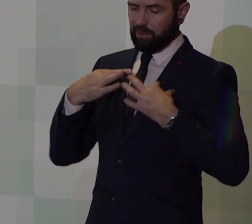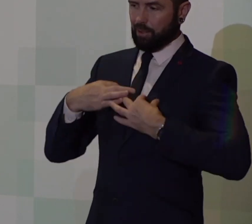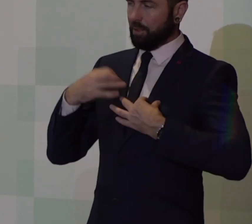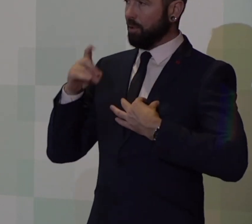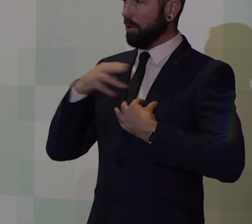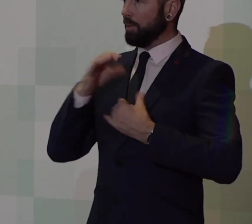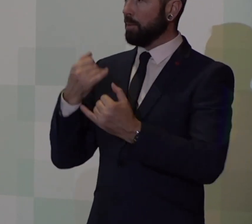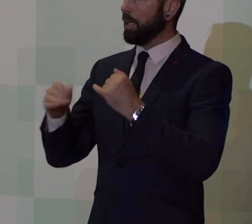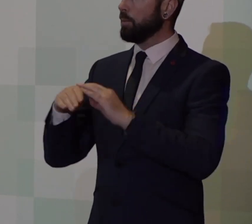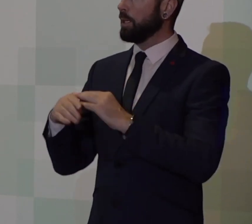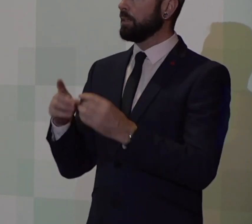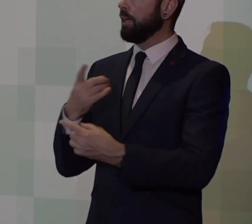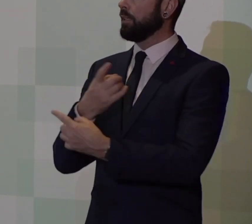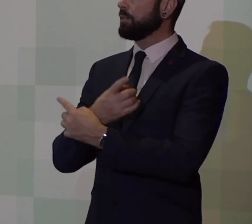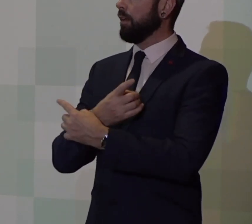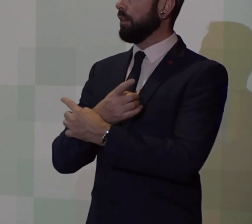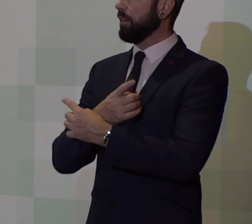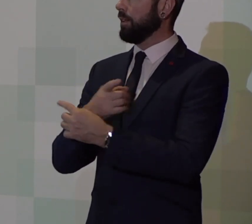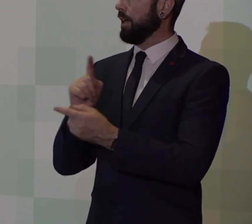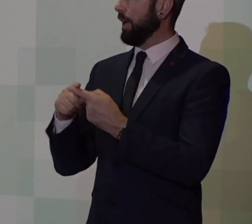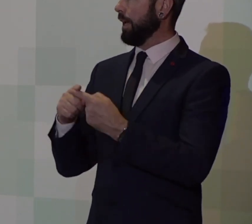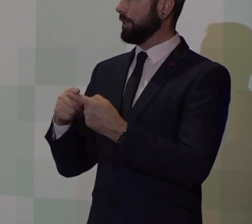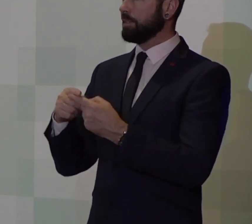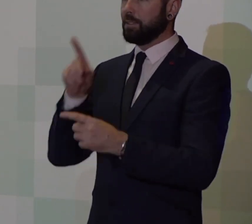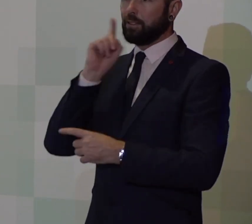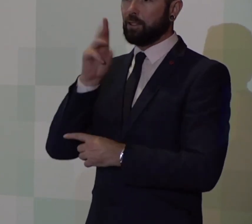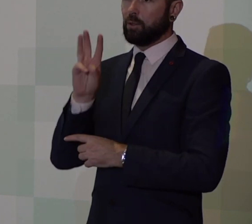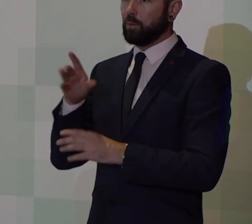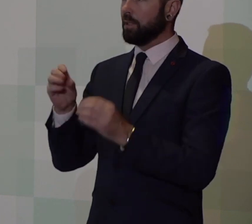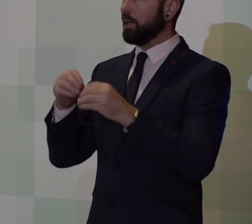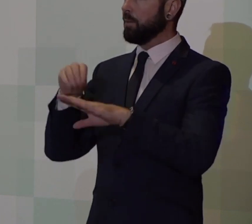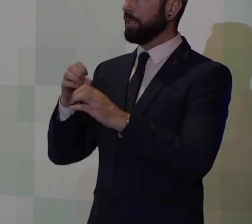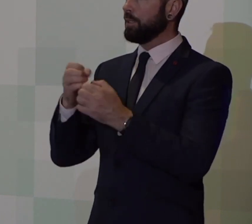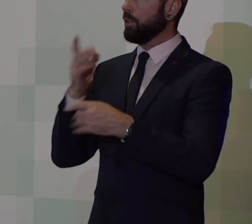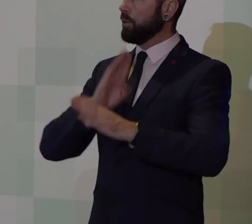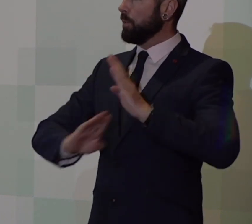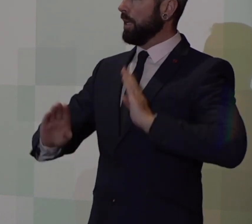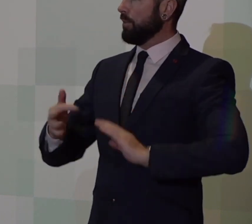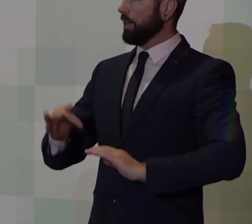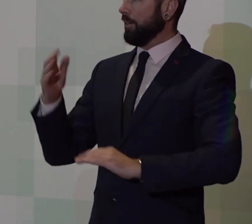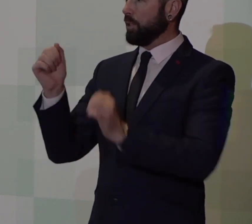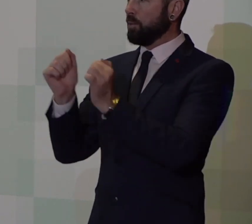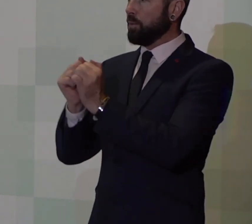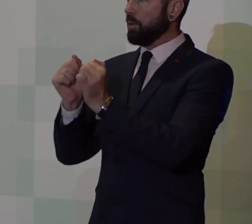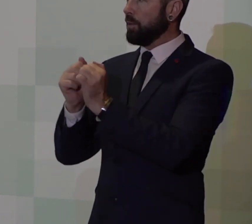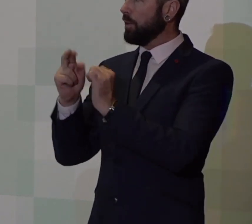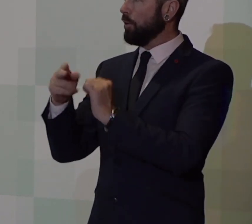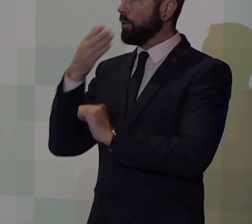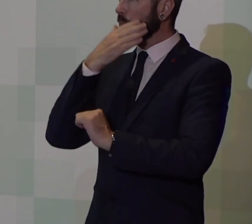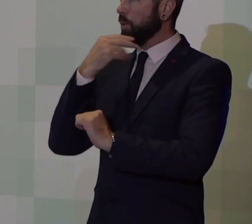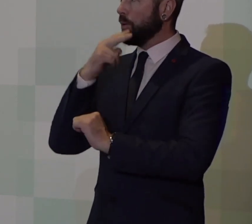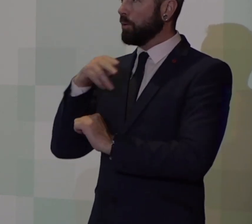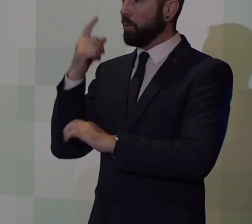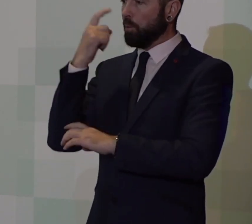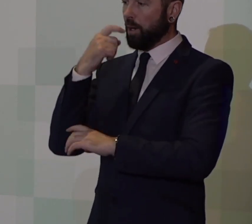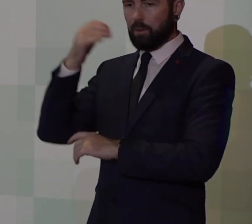to play with dolls. And the girls sort of will comment on each other's behavior, whether it's appropriate, or boys don't wear